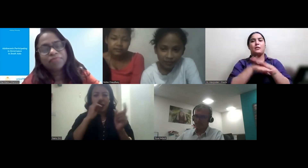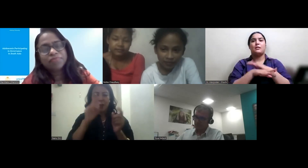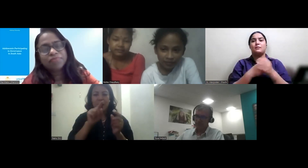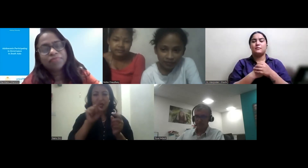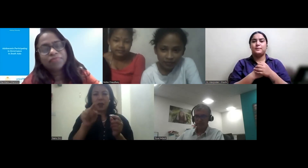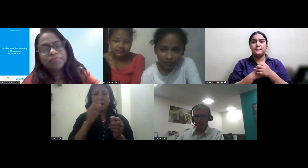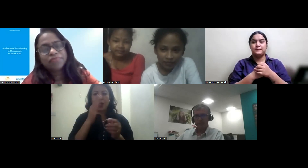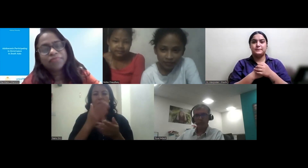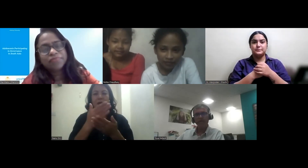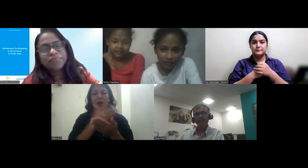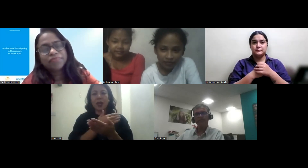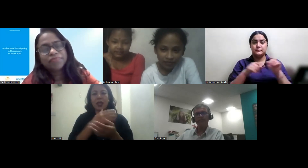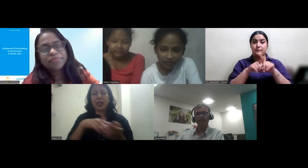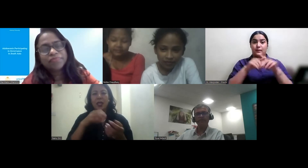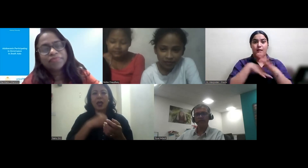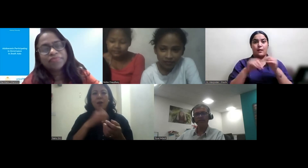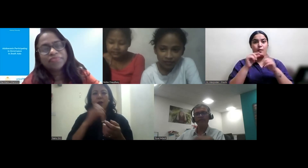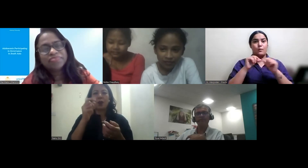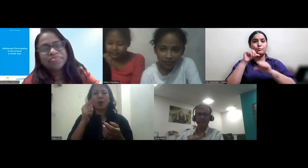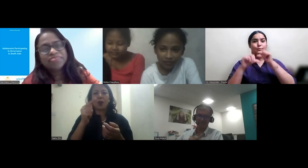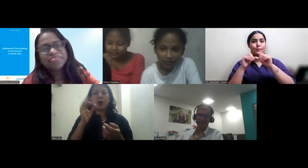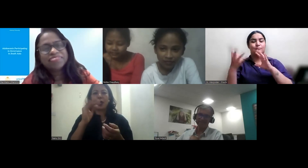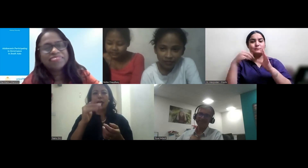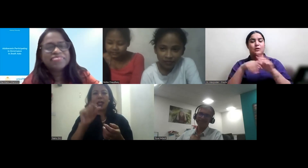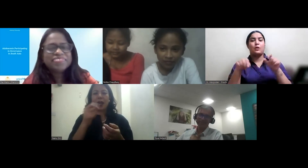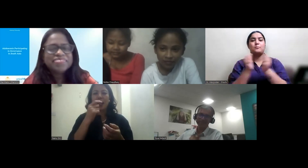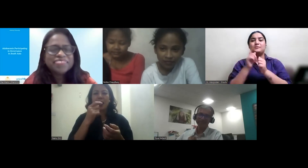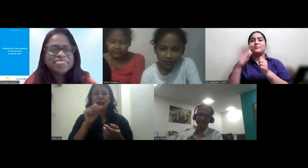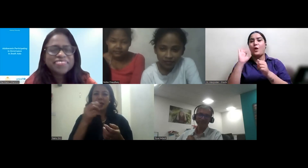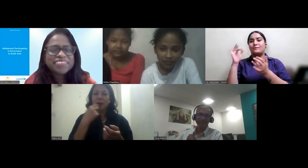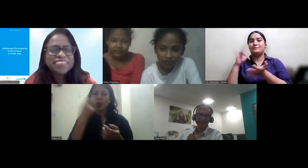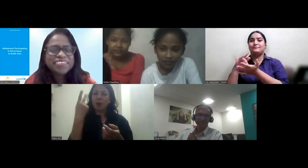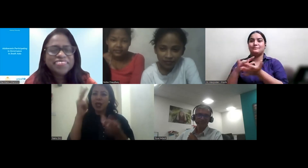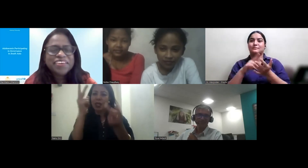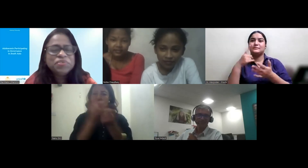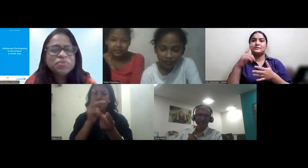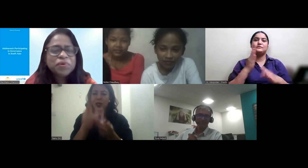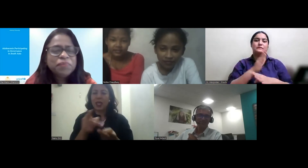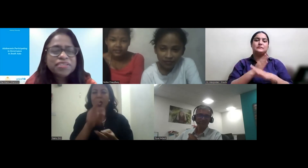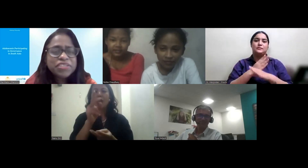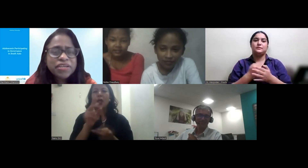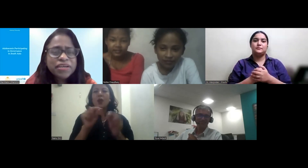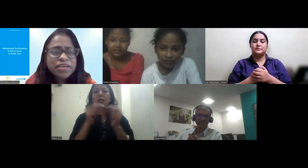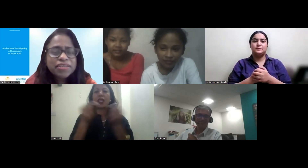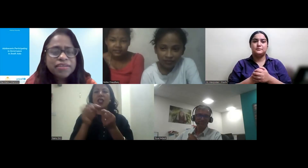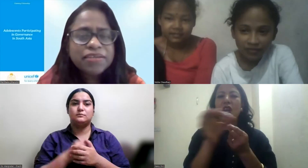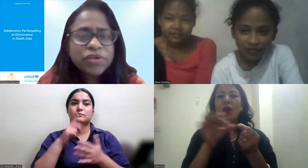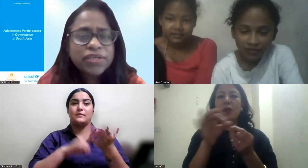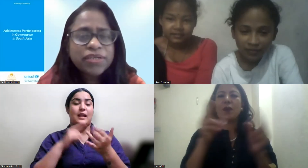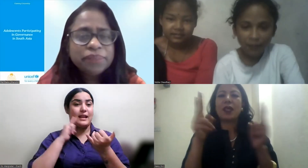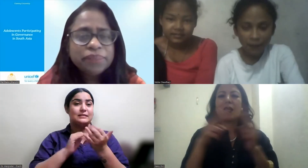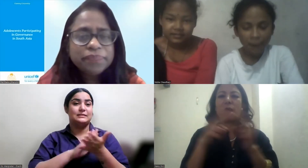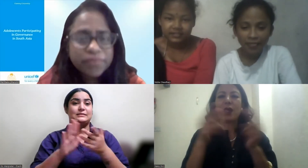the programs as well as our field offices there. Thank you. Thank you so much, Nisha. Is that